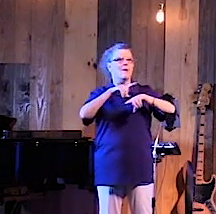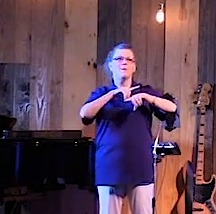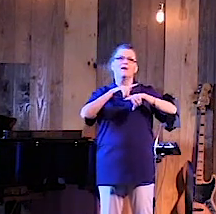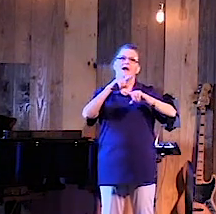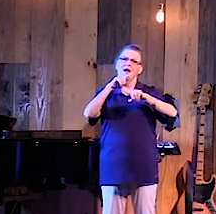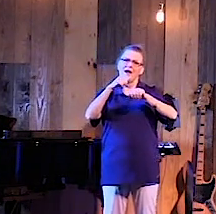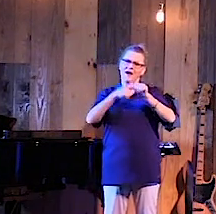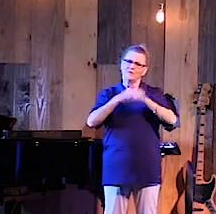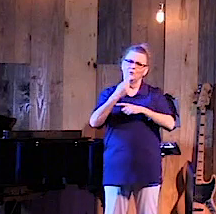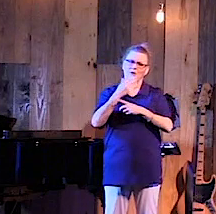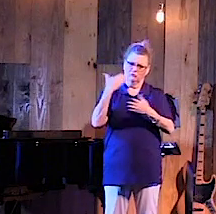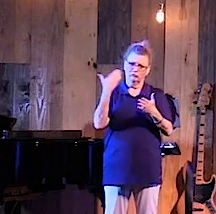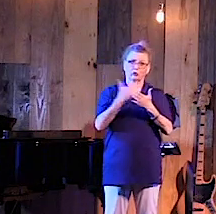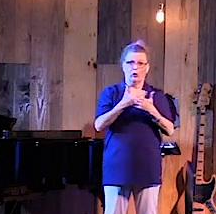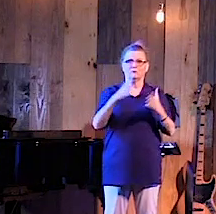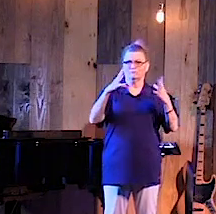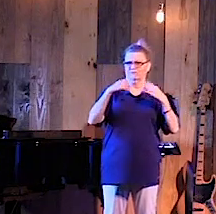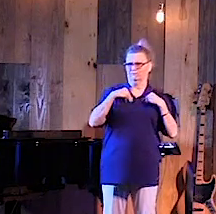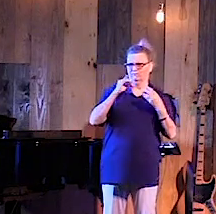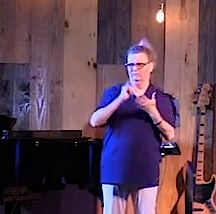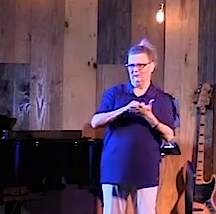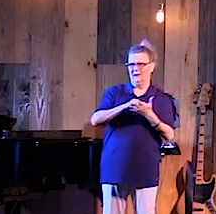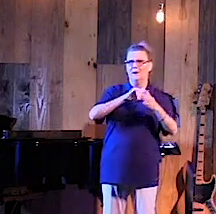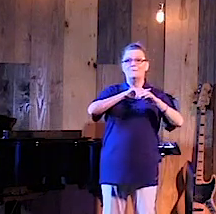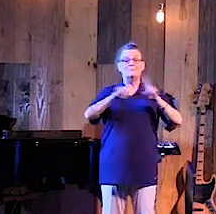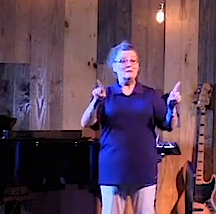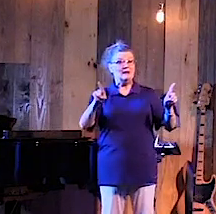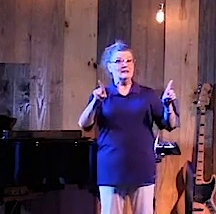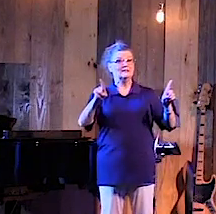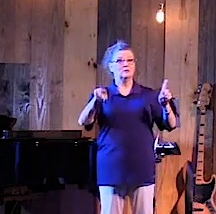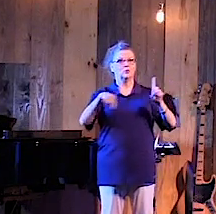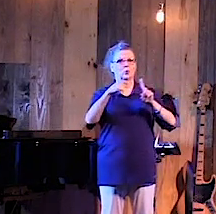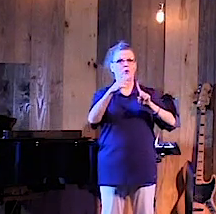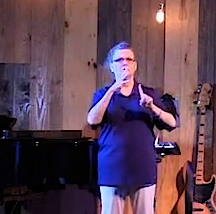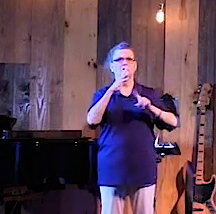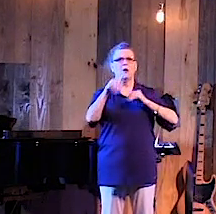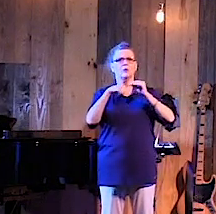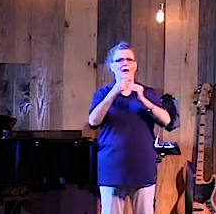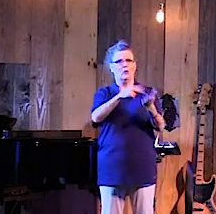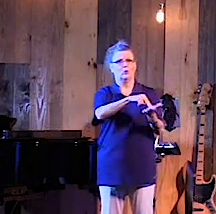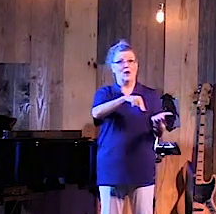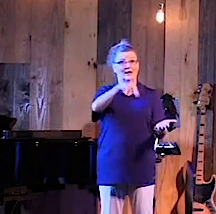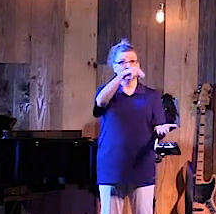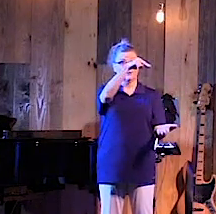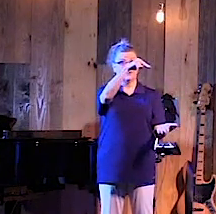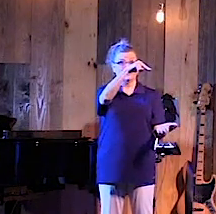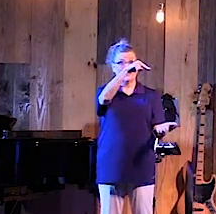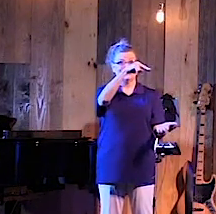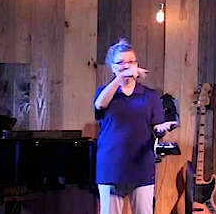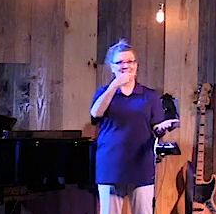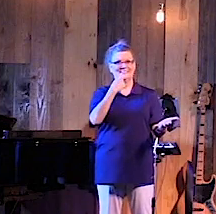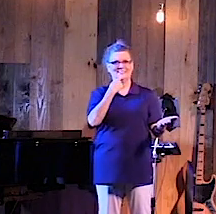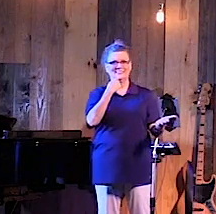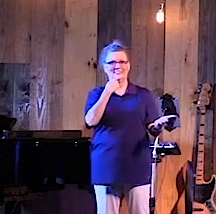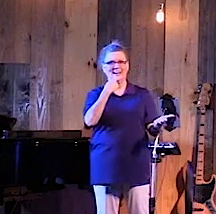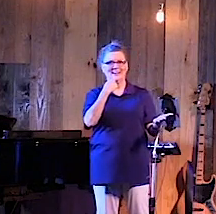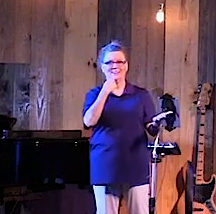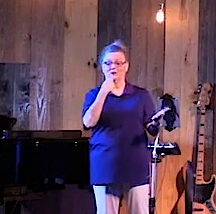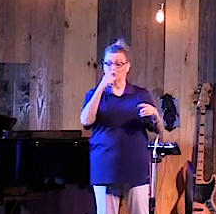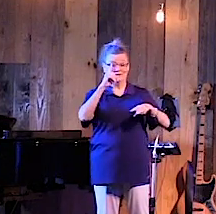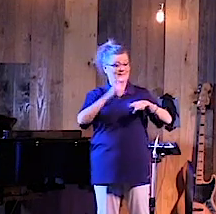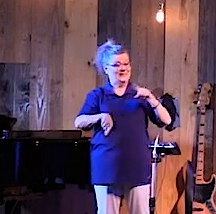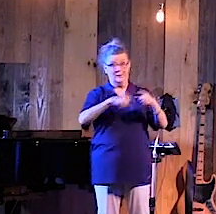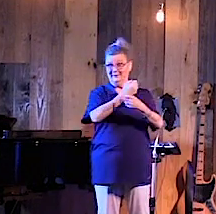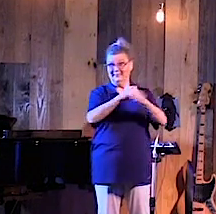right, up to that point. But when you get to the point about him rising from the dead and saying that no one can be saved unless